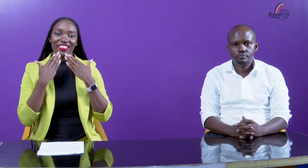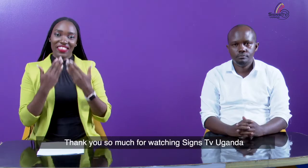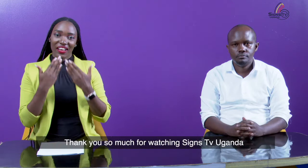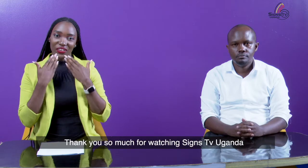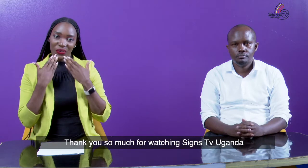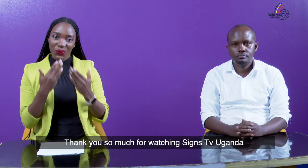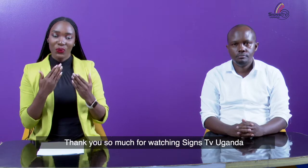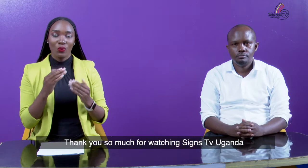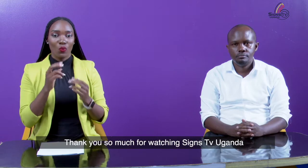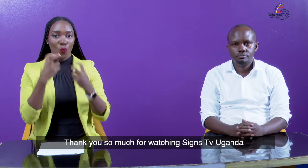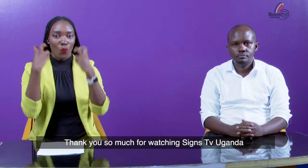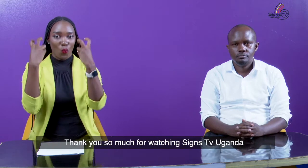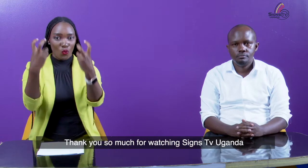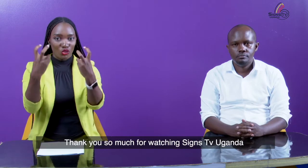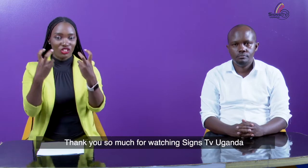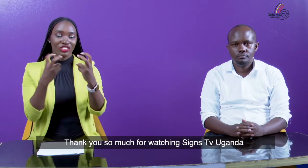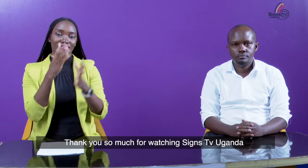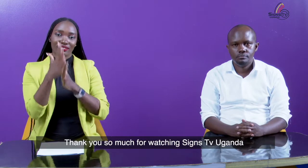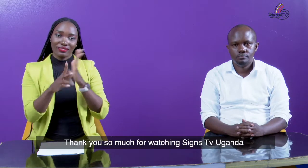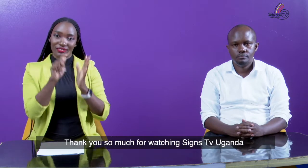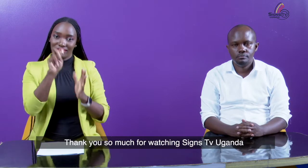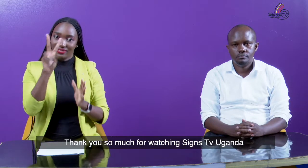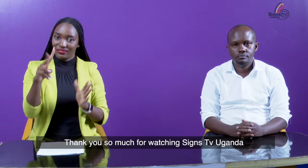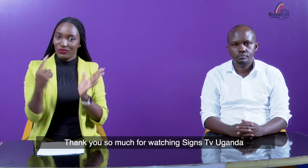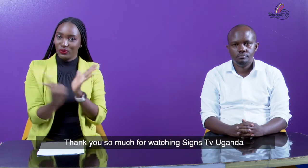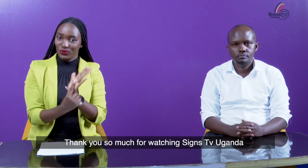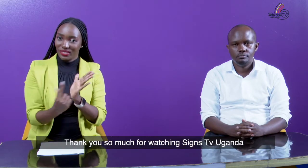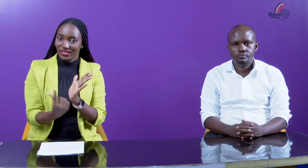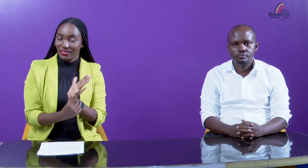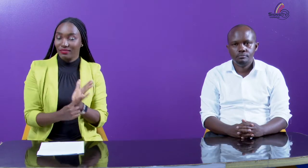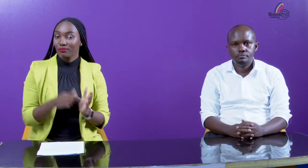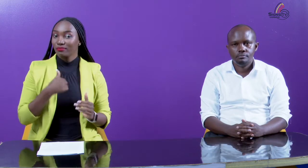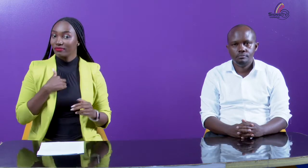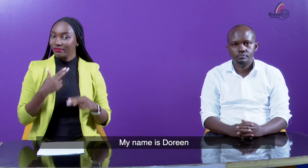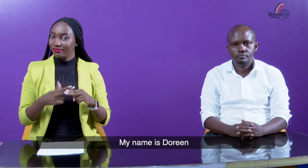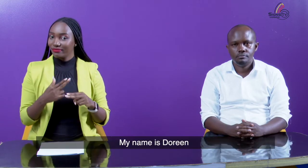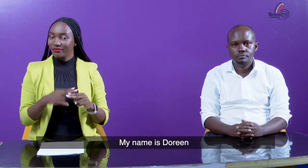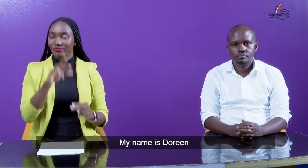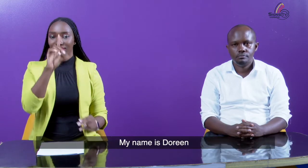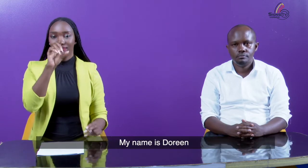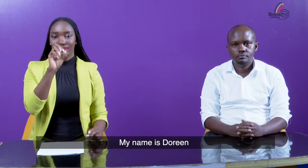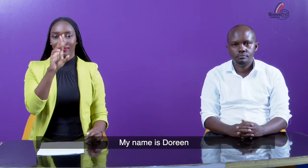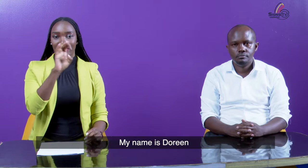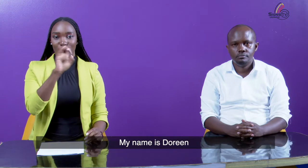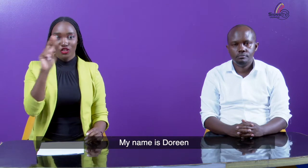Thank you so much for watching Science TV Uganda. My name is Doreen.